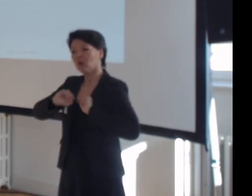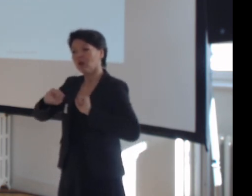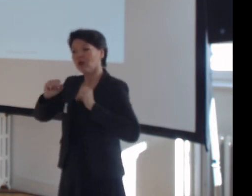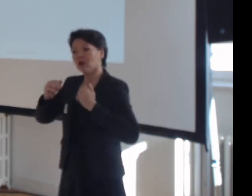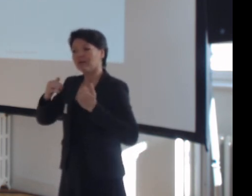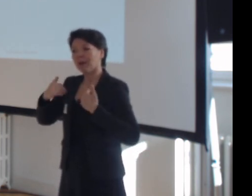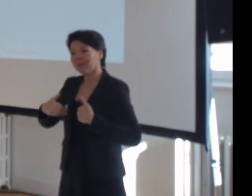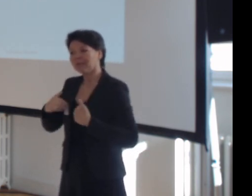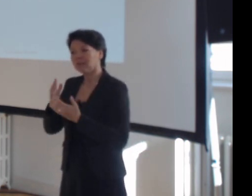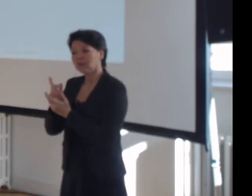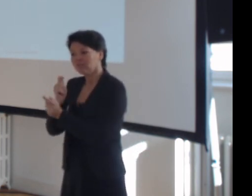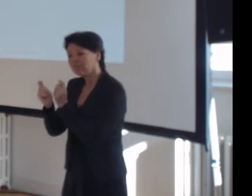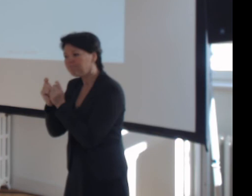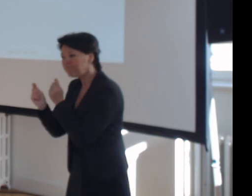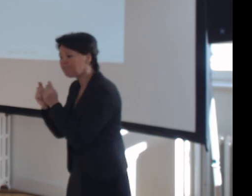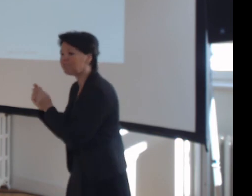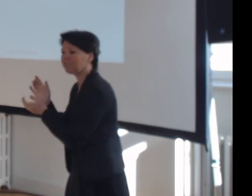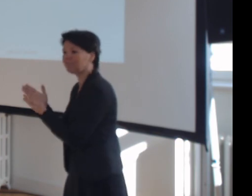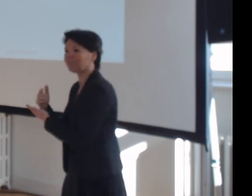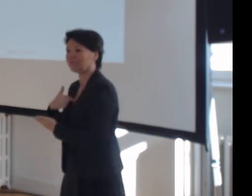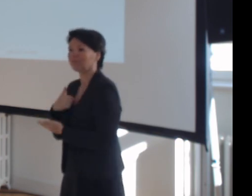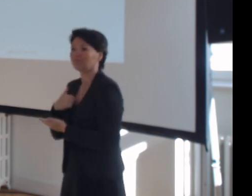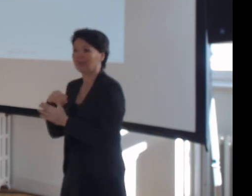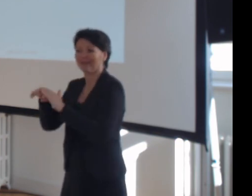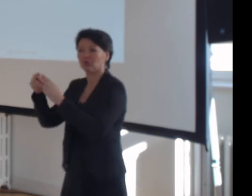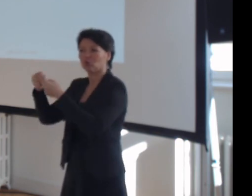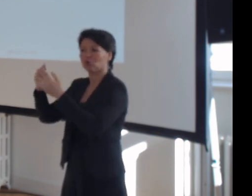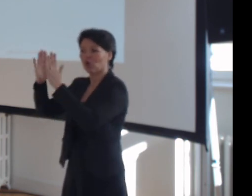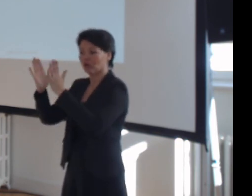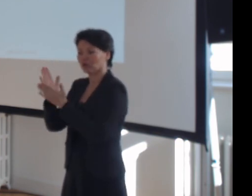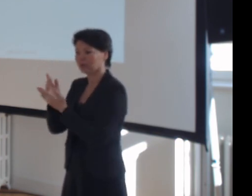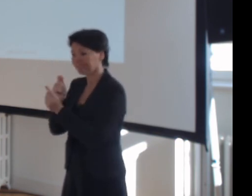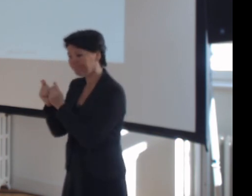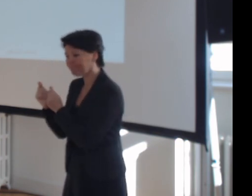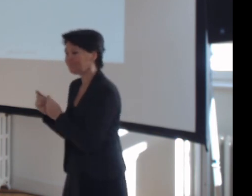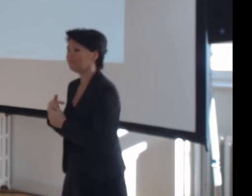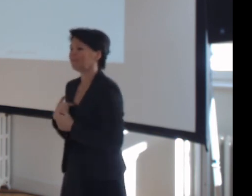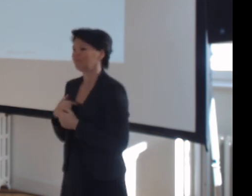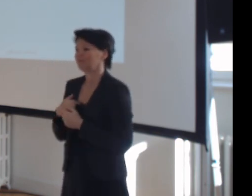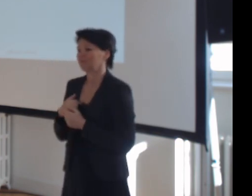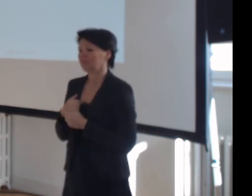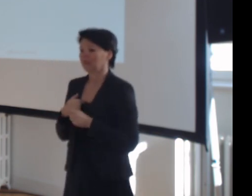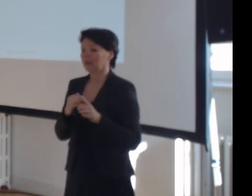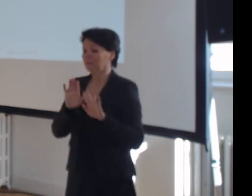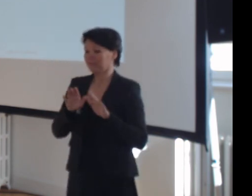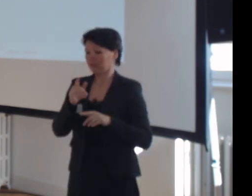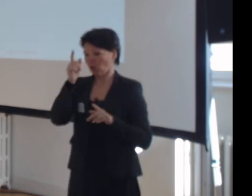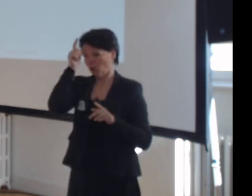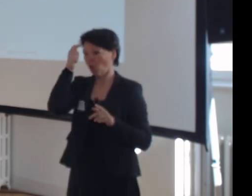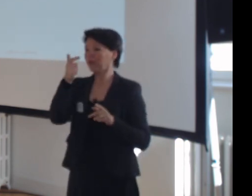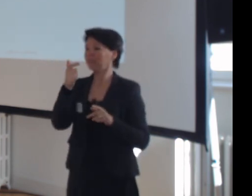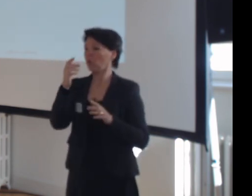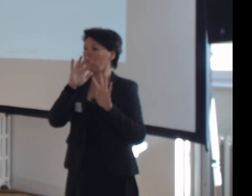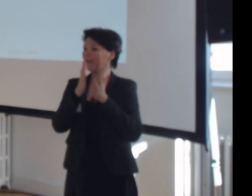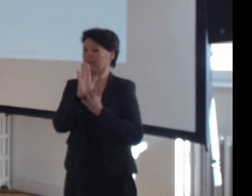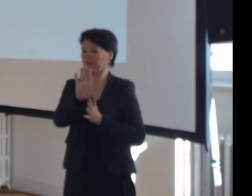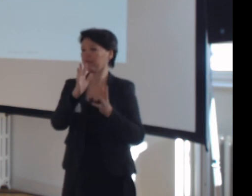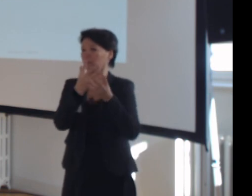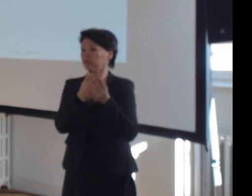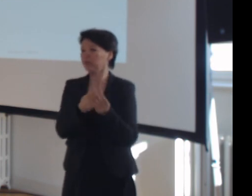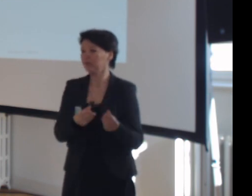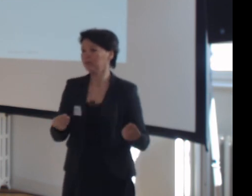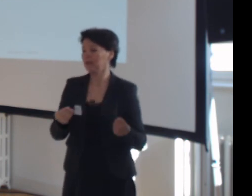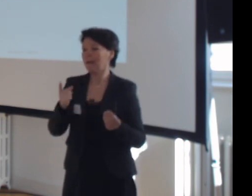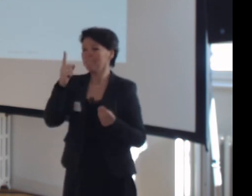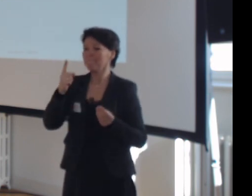these nursing homes was also that as the logical world maybe crumbled, the sensory world